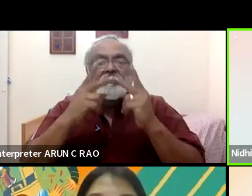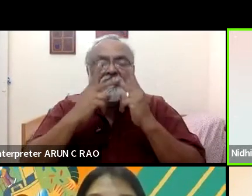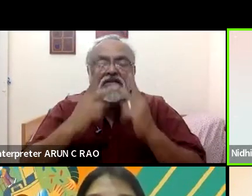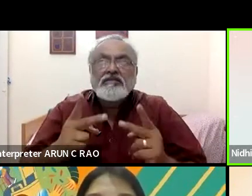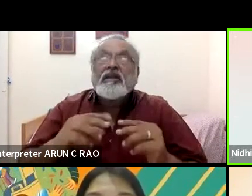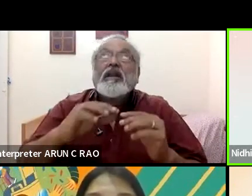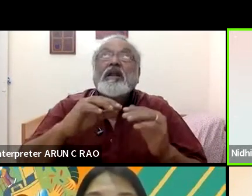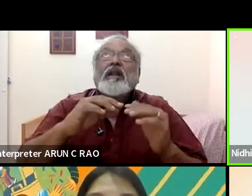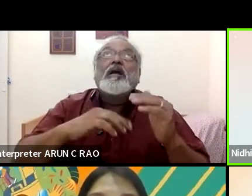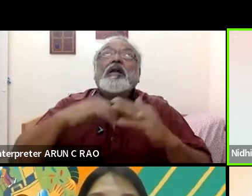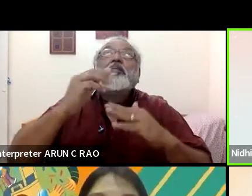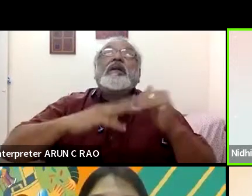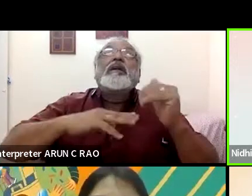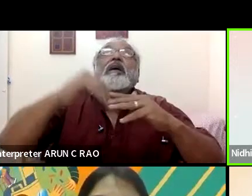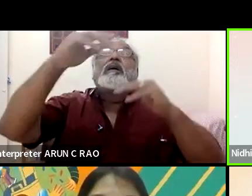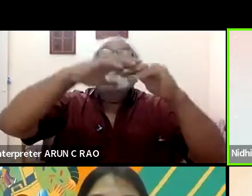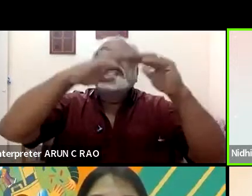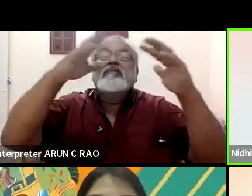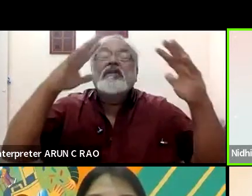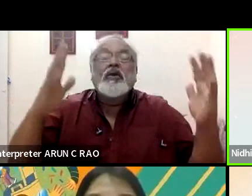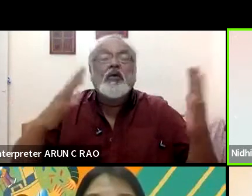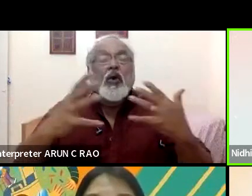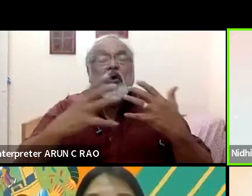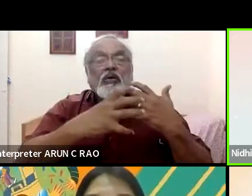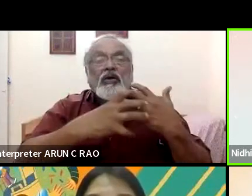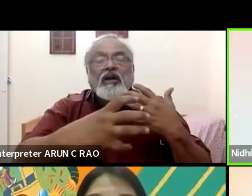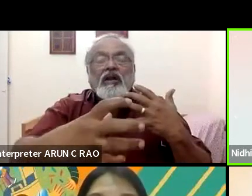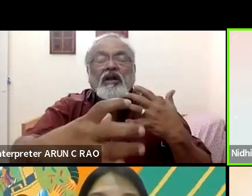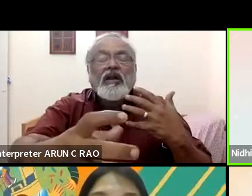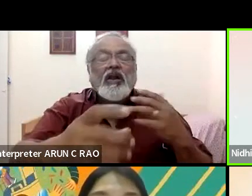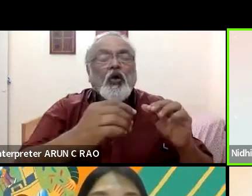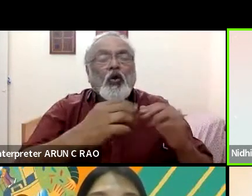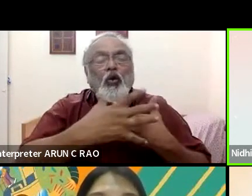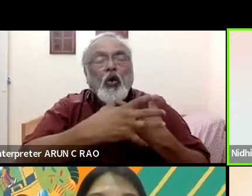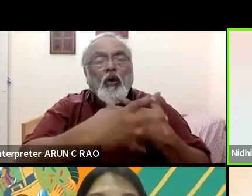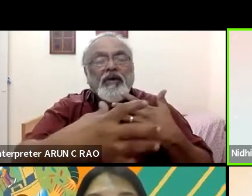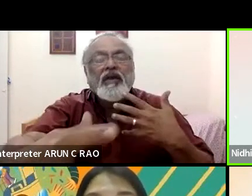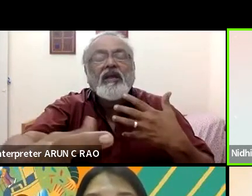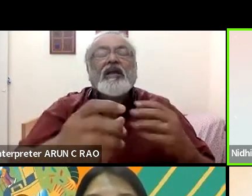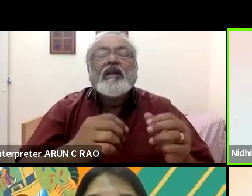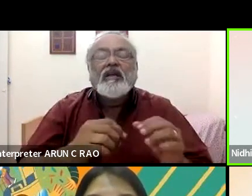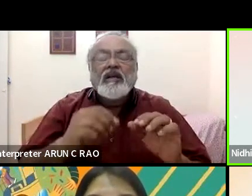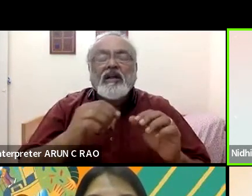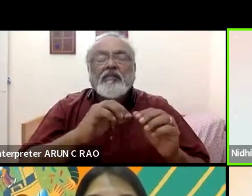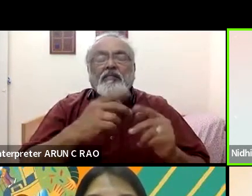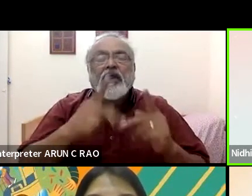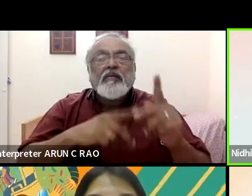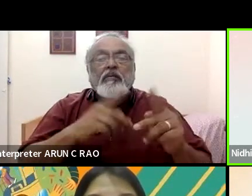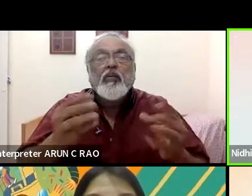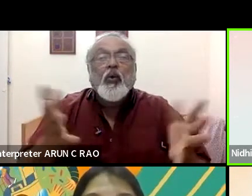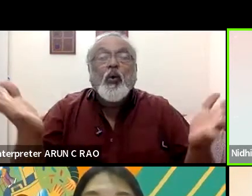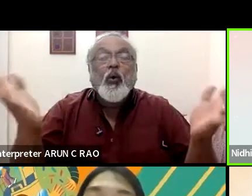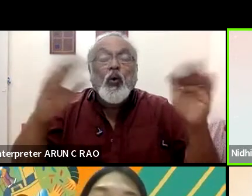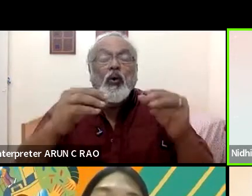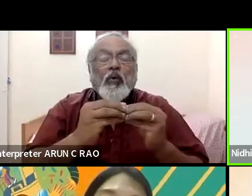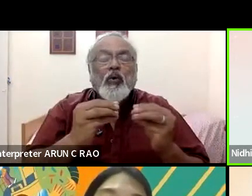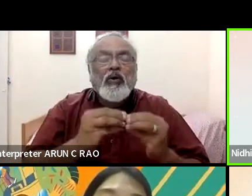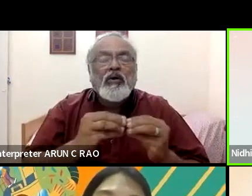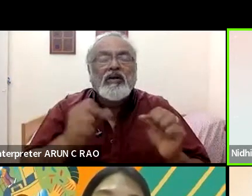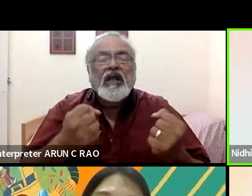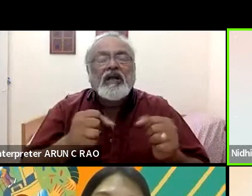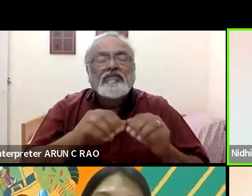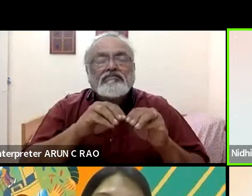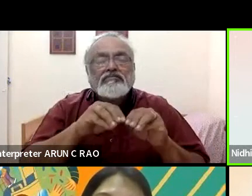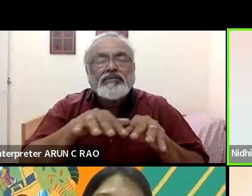building or emulating what a developed country would do. So I think there are many opportunities that come with, and we have